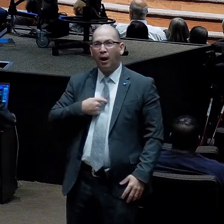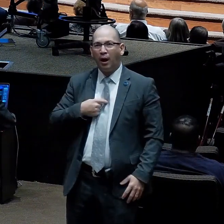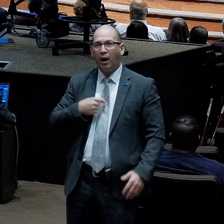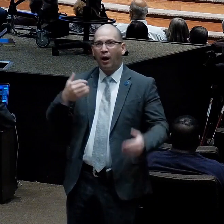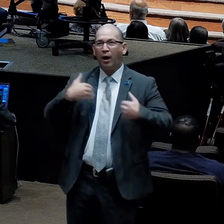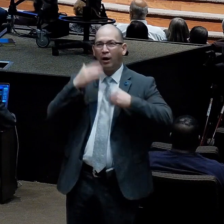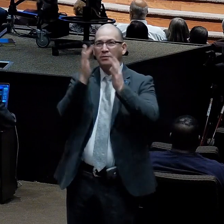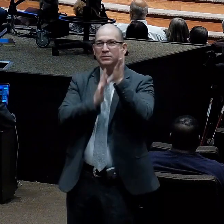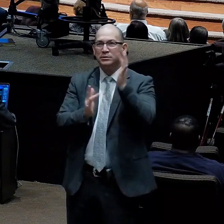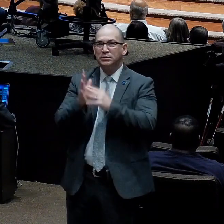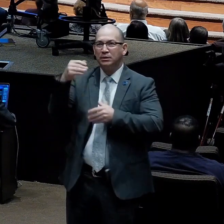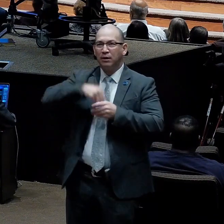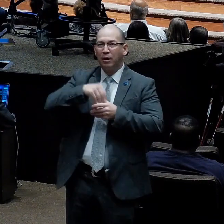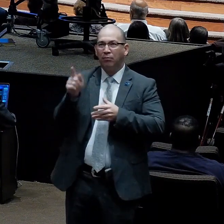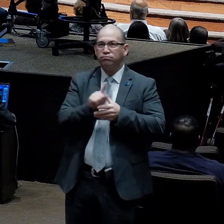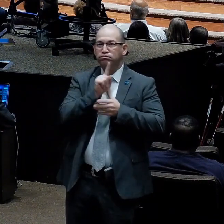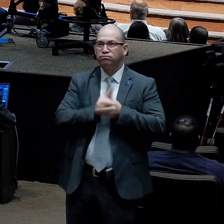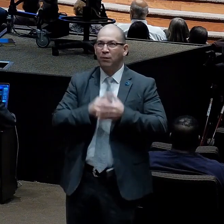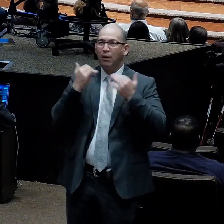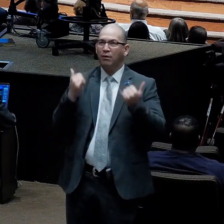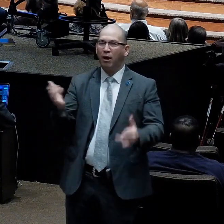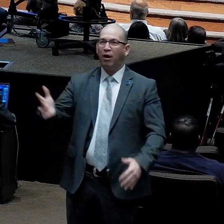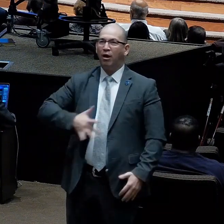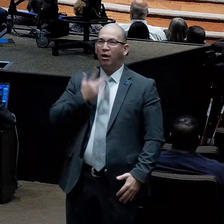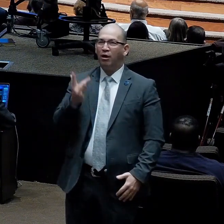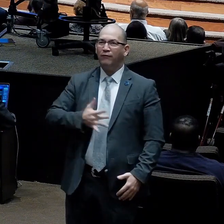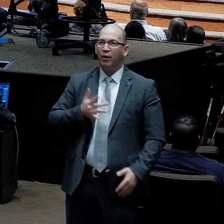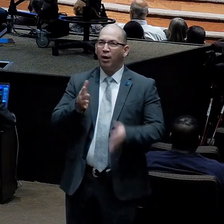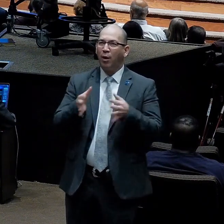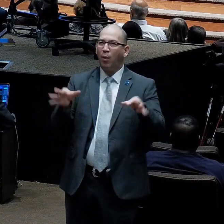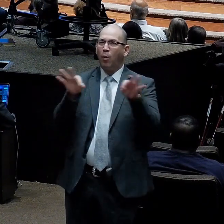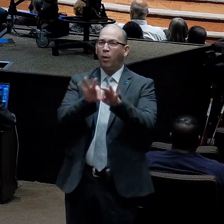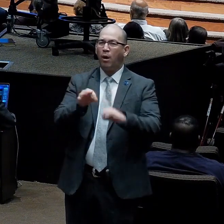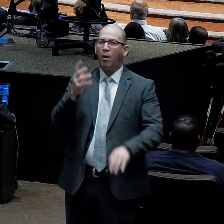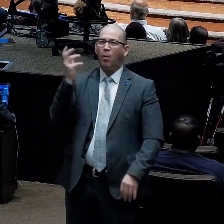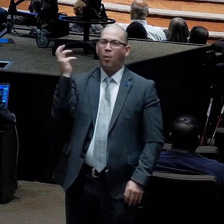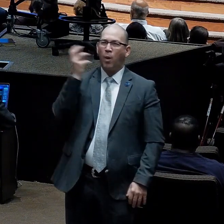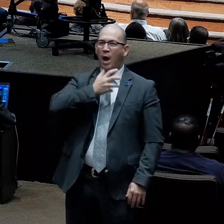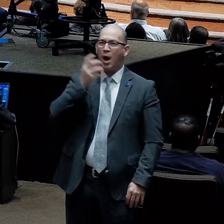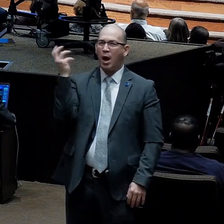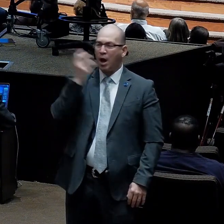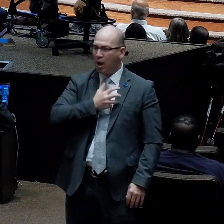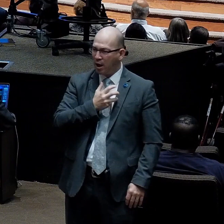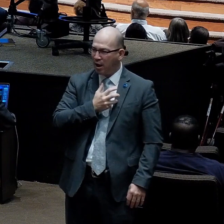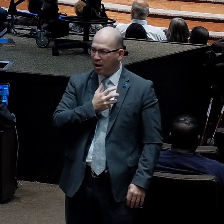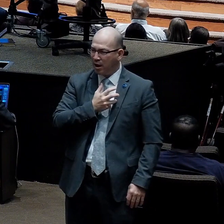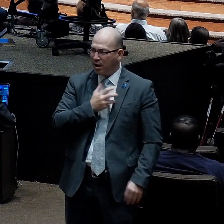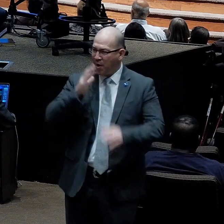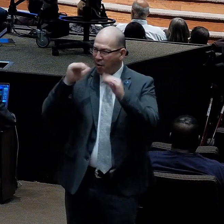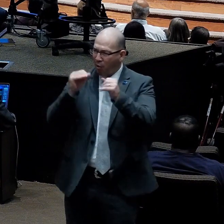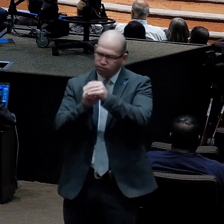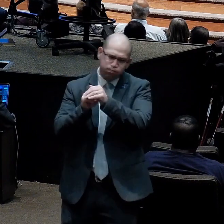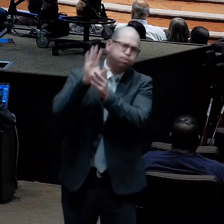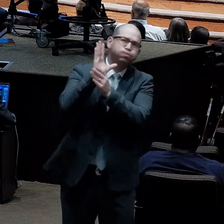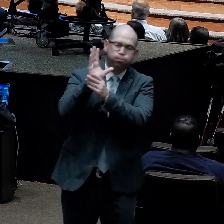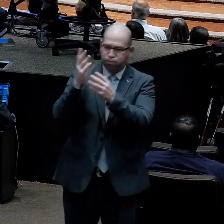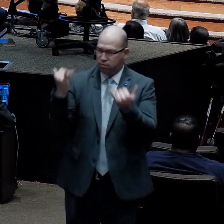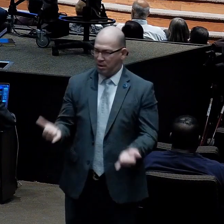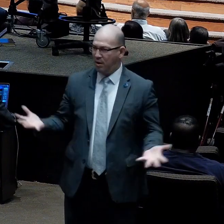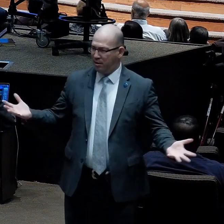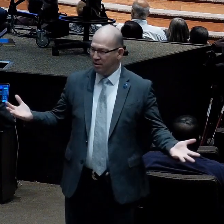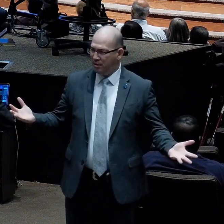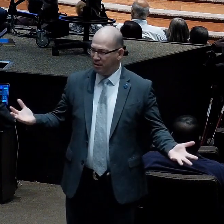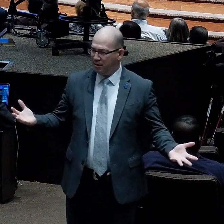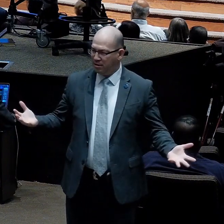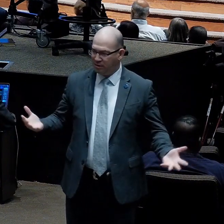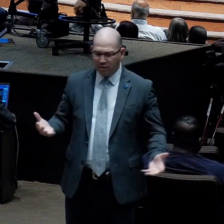Jesus, and they begin to find new hope. And I want to say that sometimes the reason that there is such anger